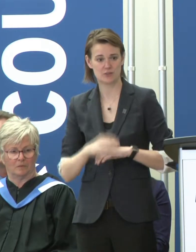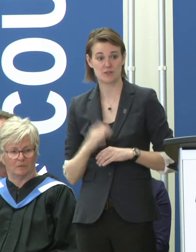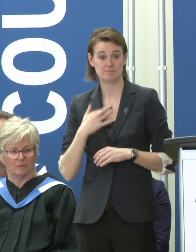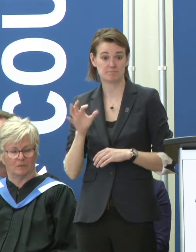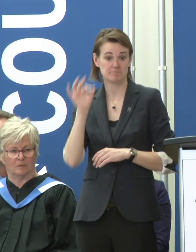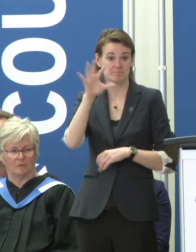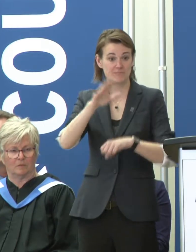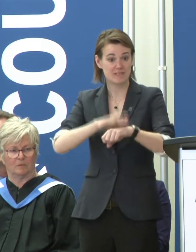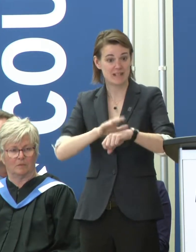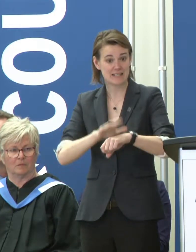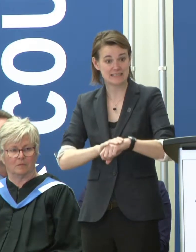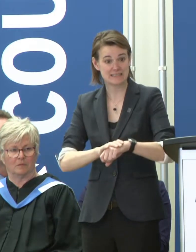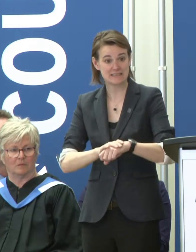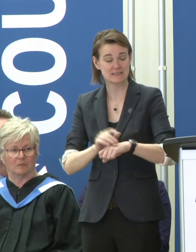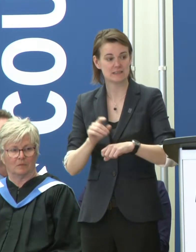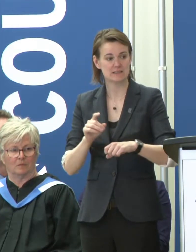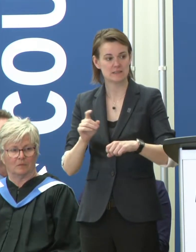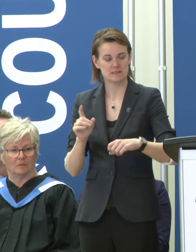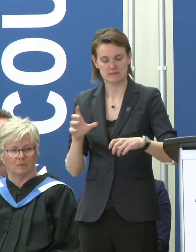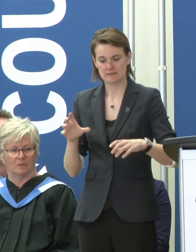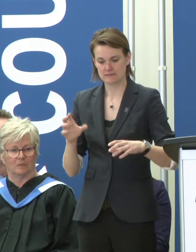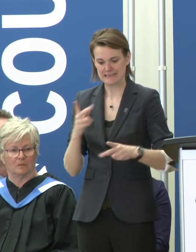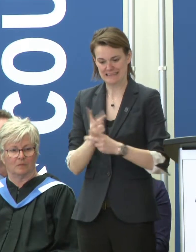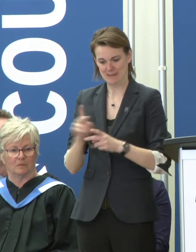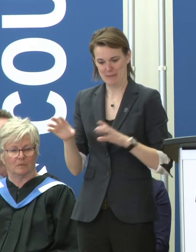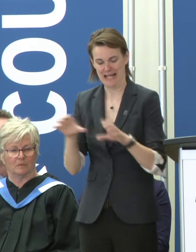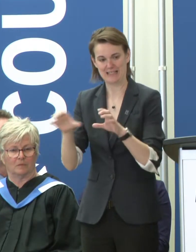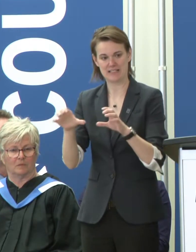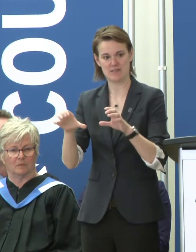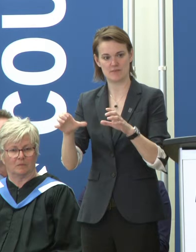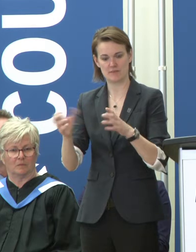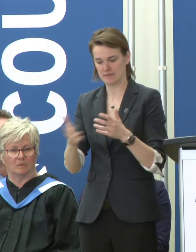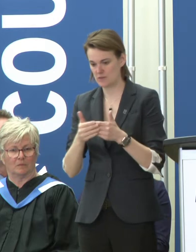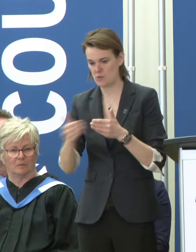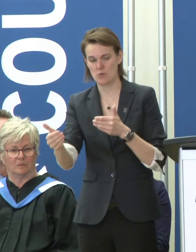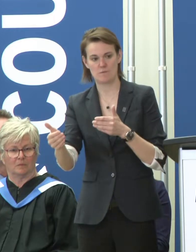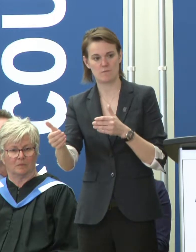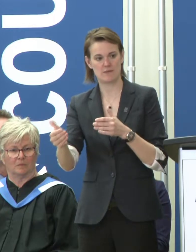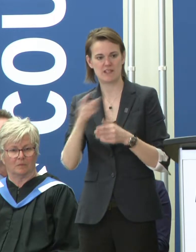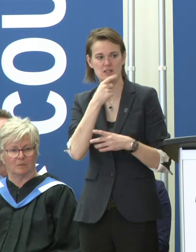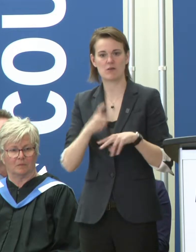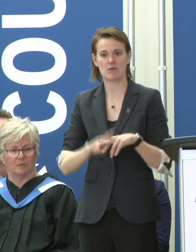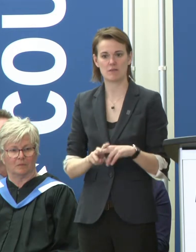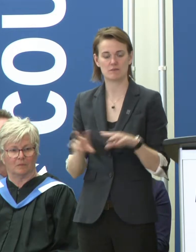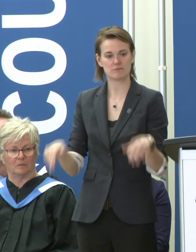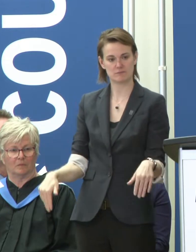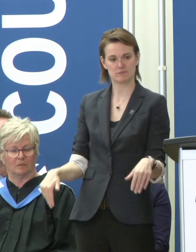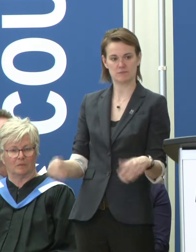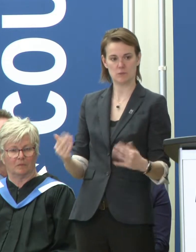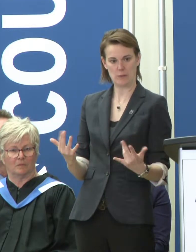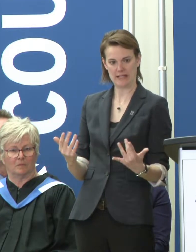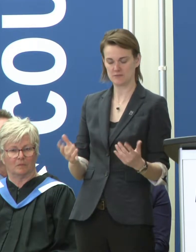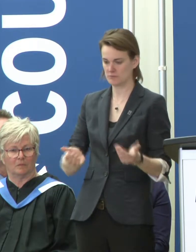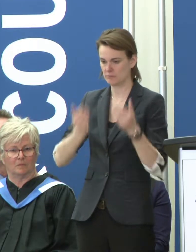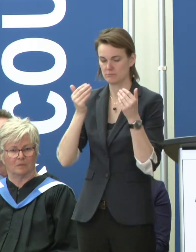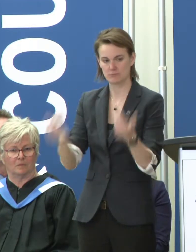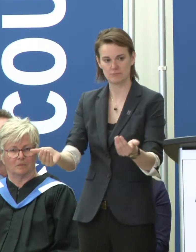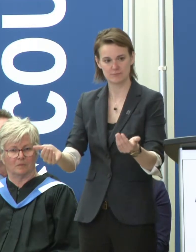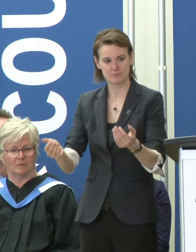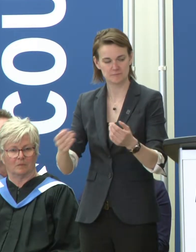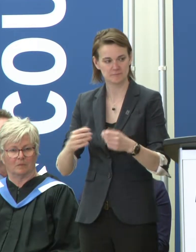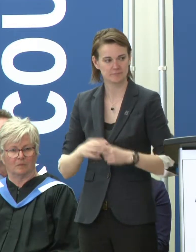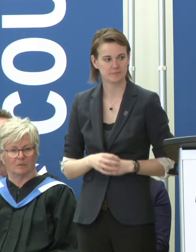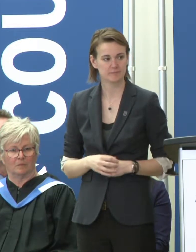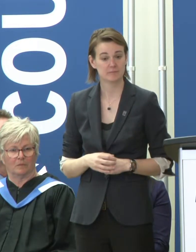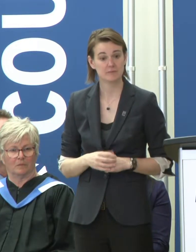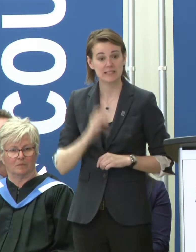of advice, be active in all that you do. Step up, step forward, don't sit and wait to be asked. If